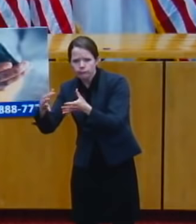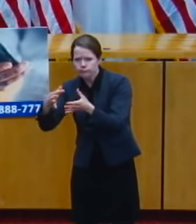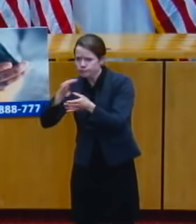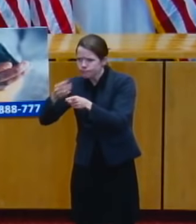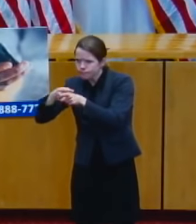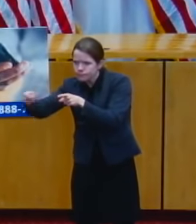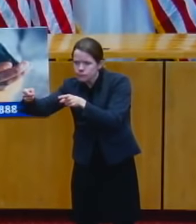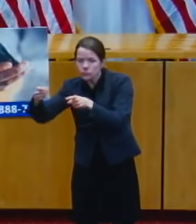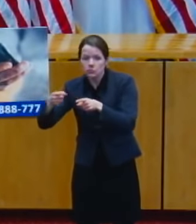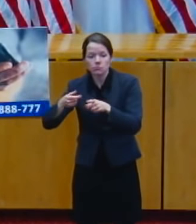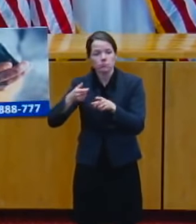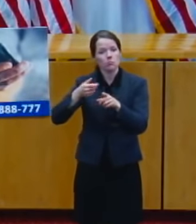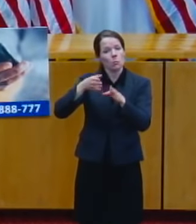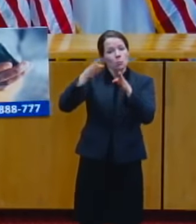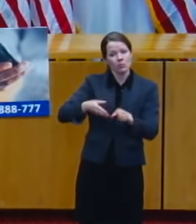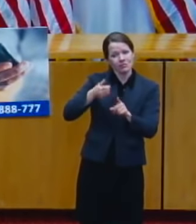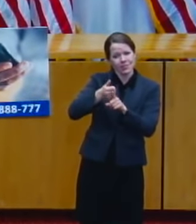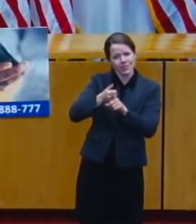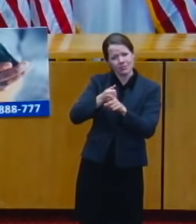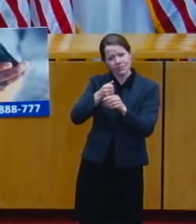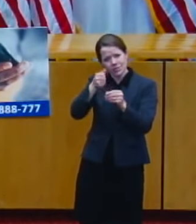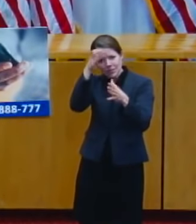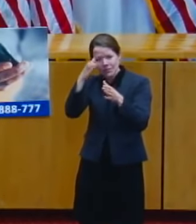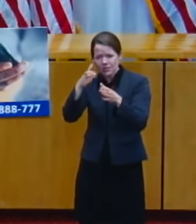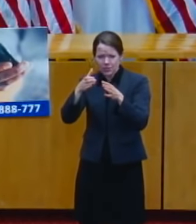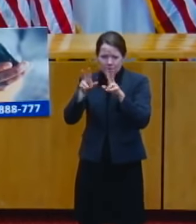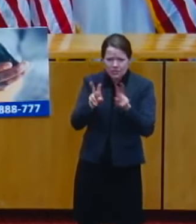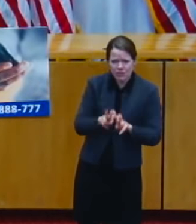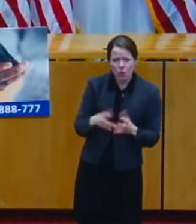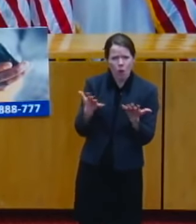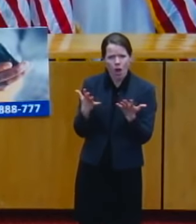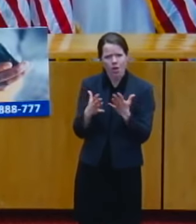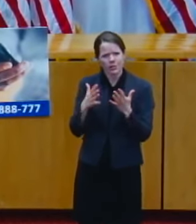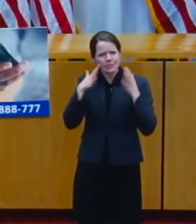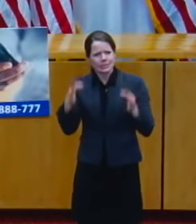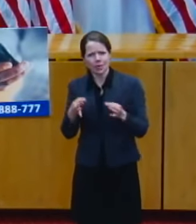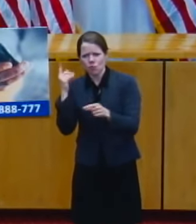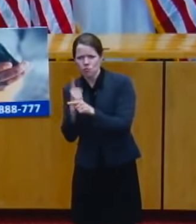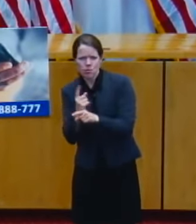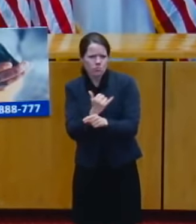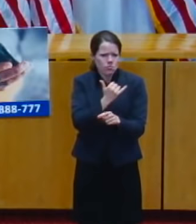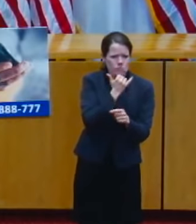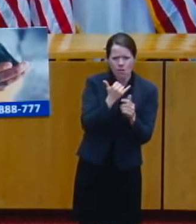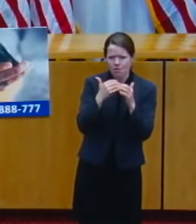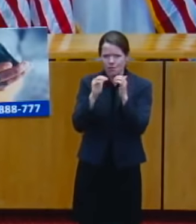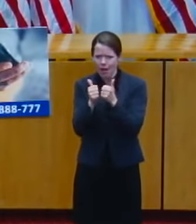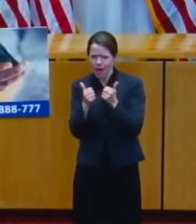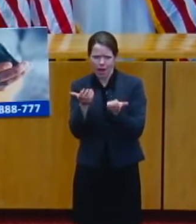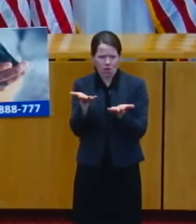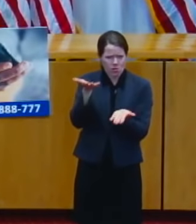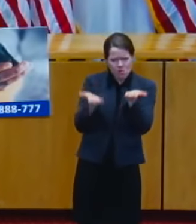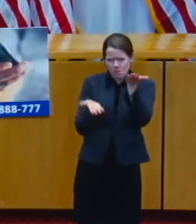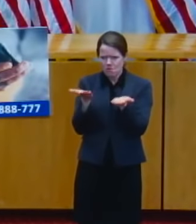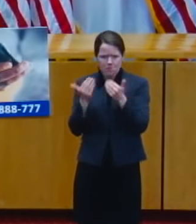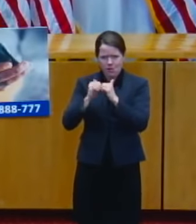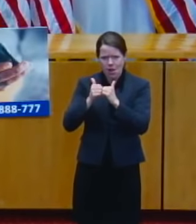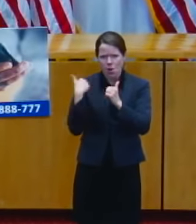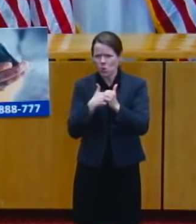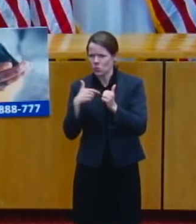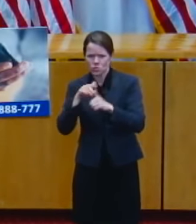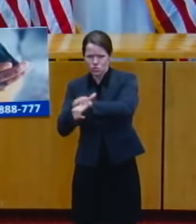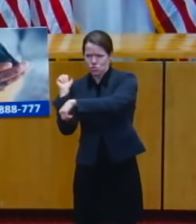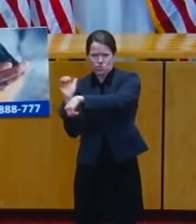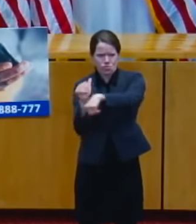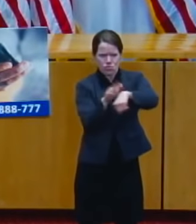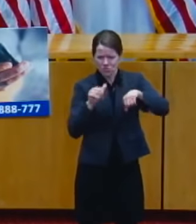one's background, social standing, or disability is ever considered if such a decision has to be made. These